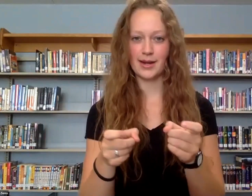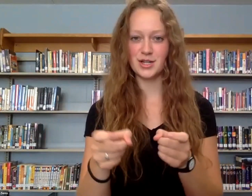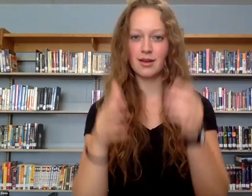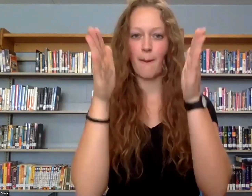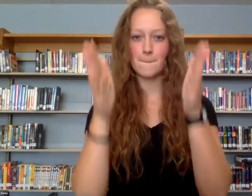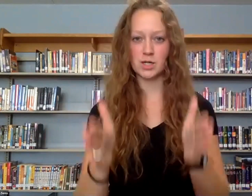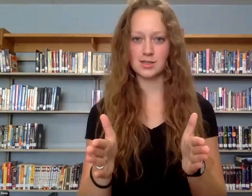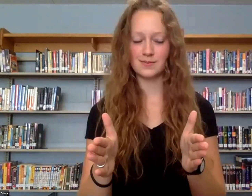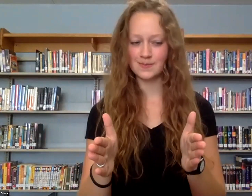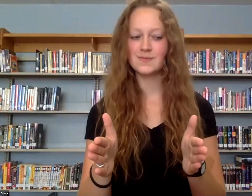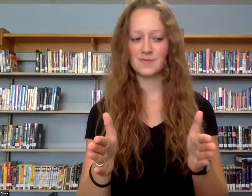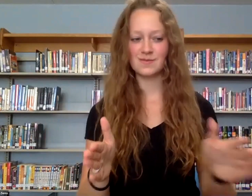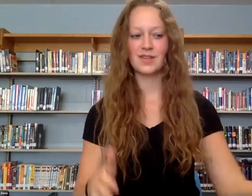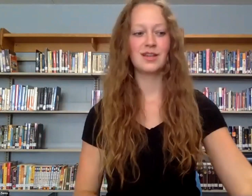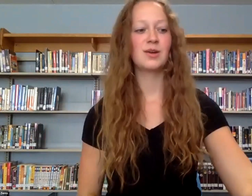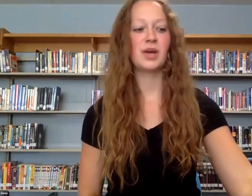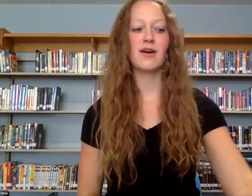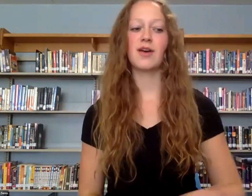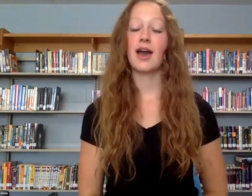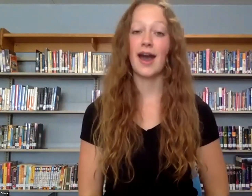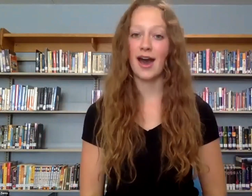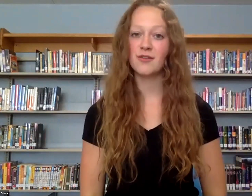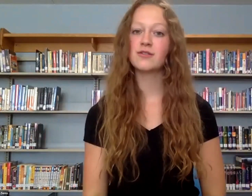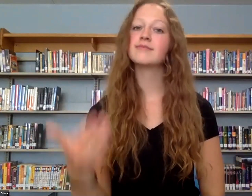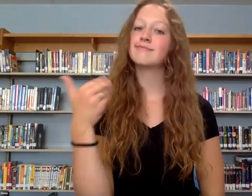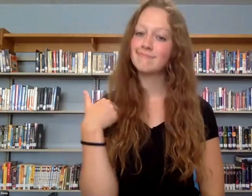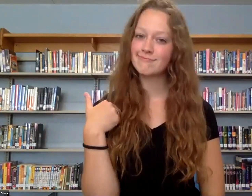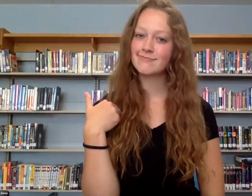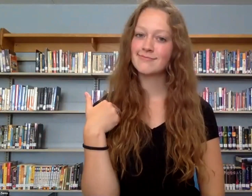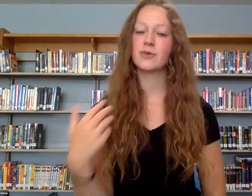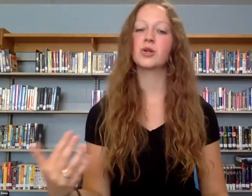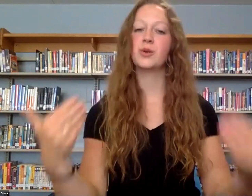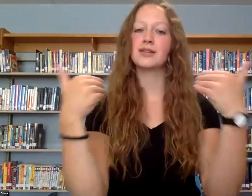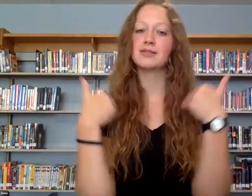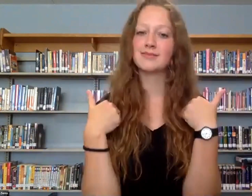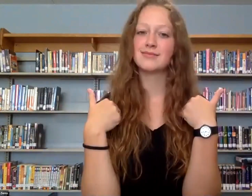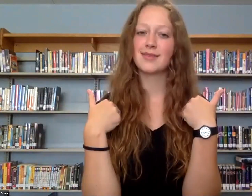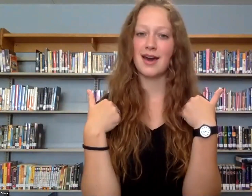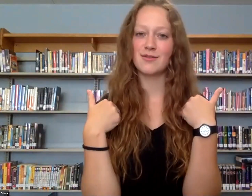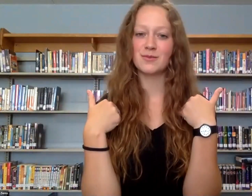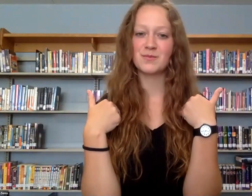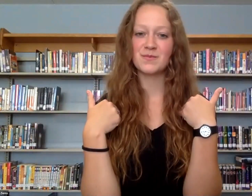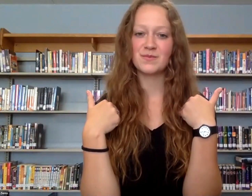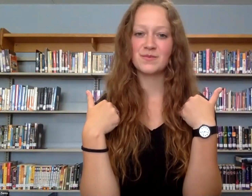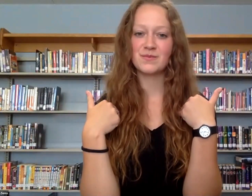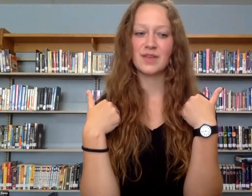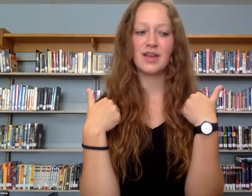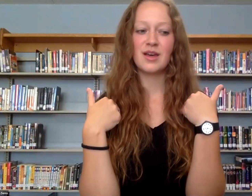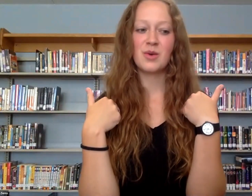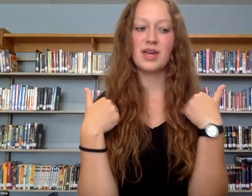managing person. We have have, or 2 hands, have. We